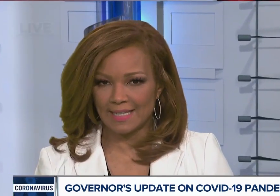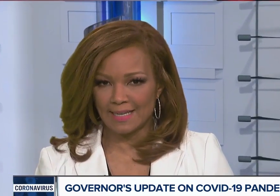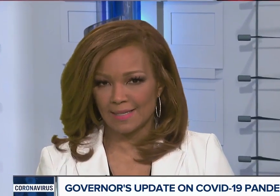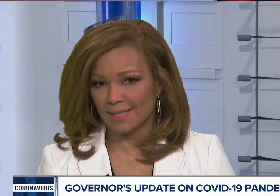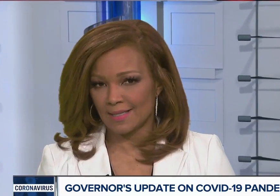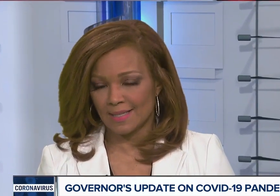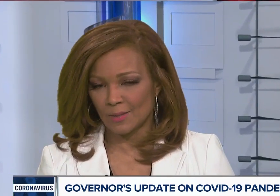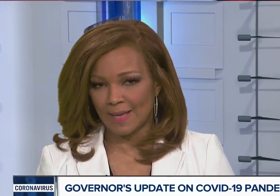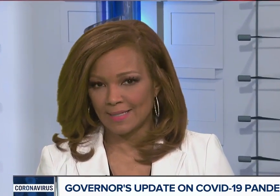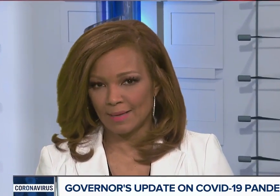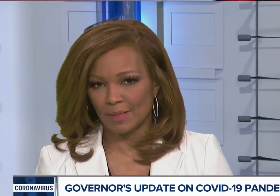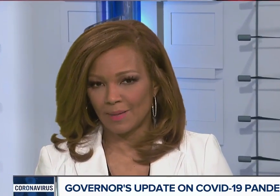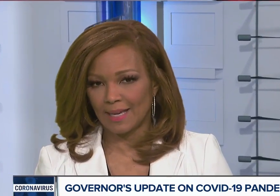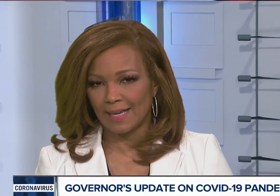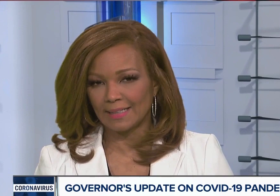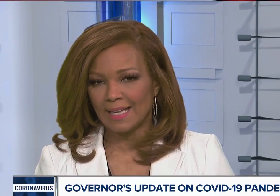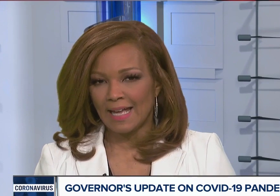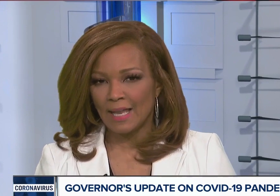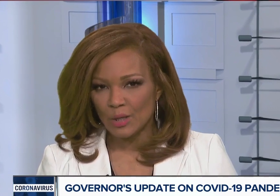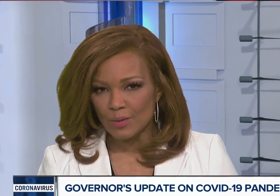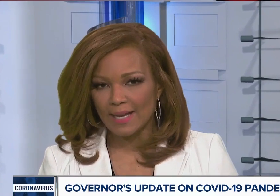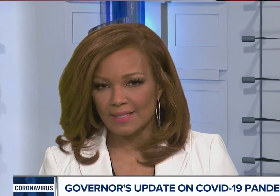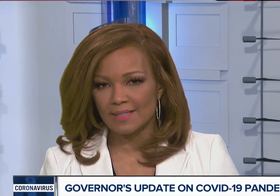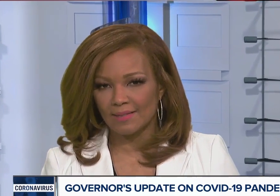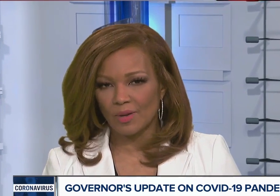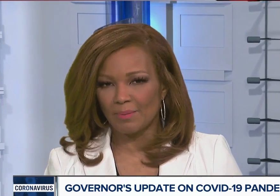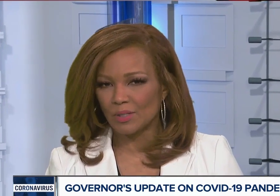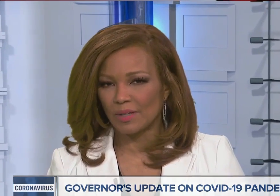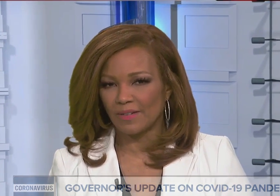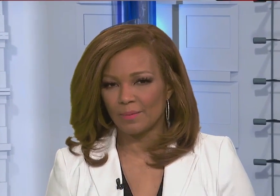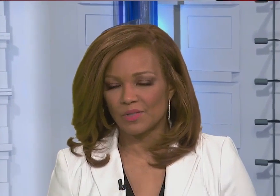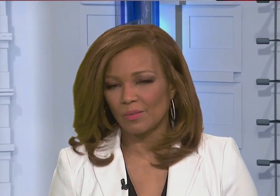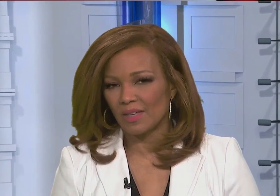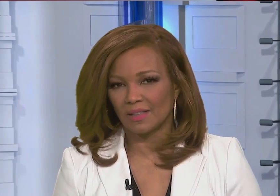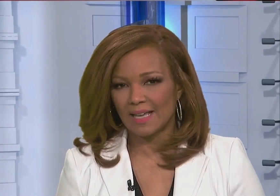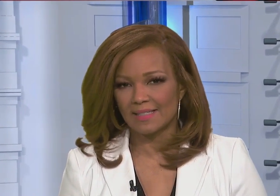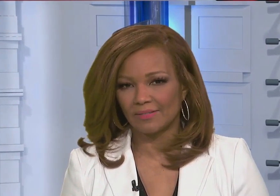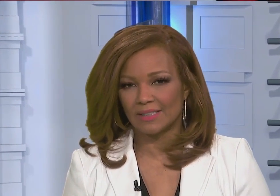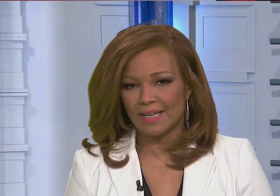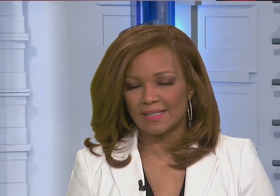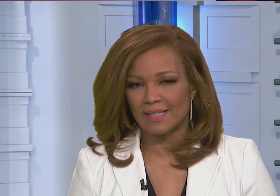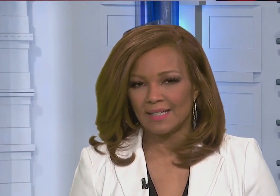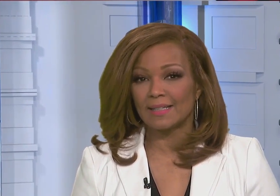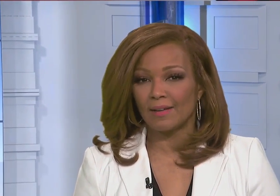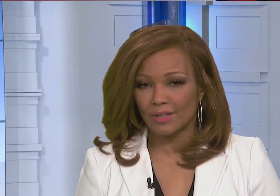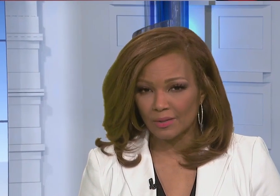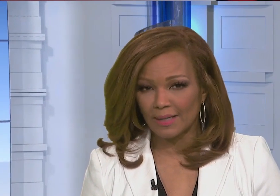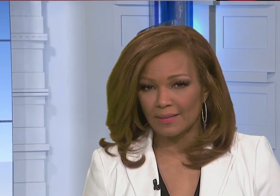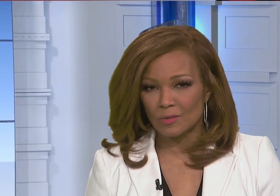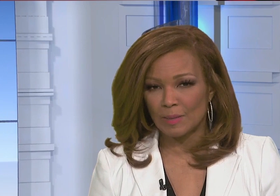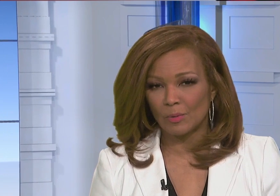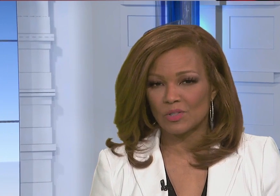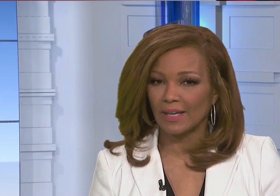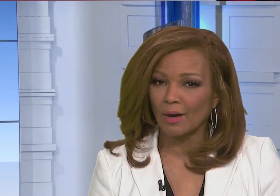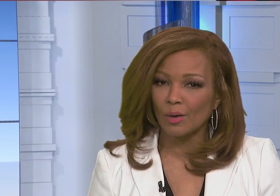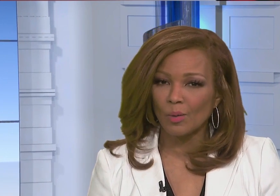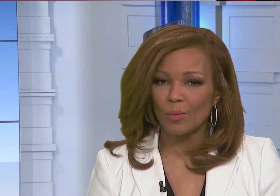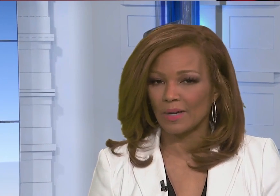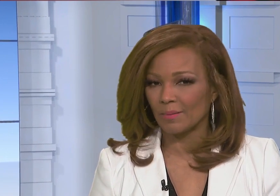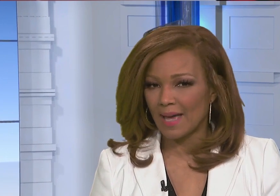COVID-19 cases since this pandemic began, and new cases have dropped by 25% within the last 7 days. The governor credits people